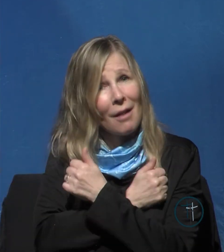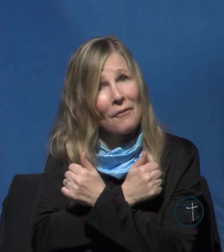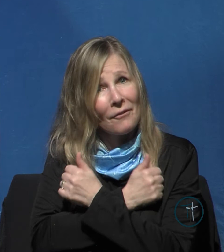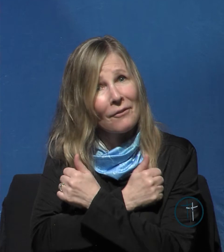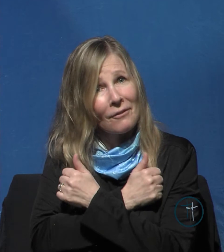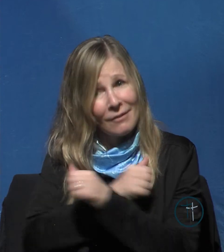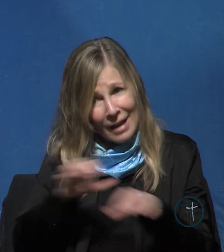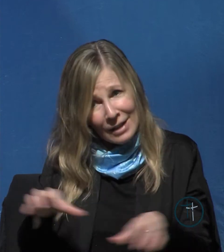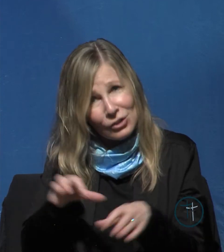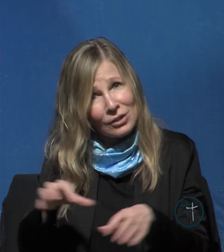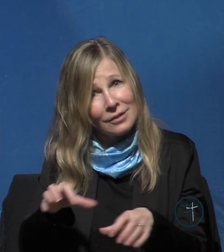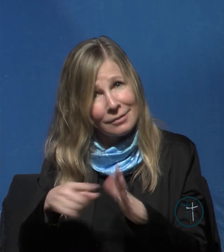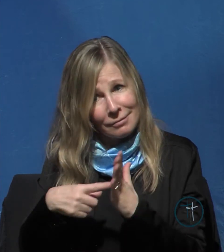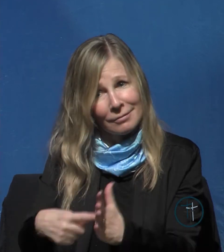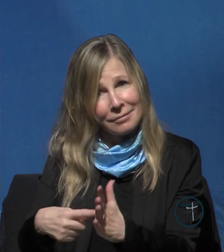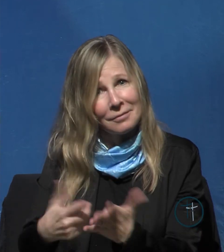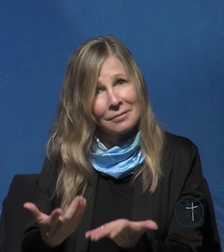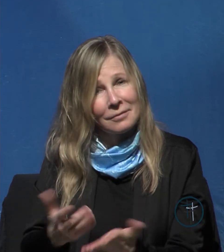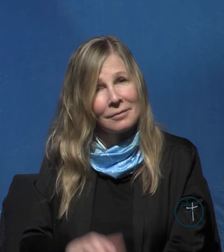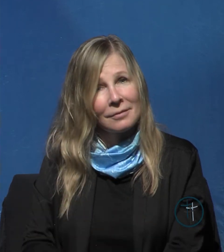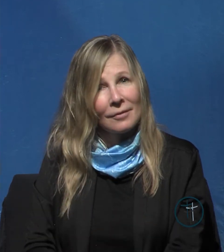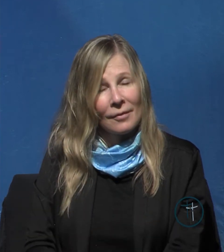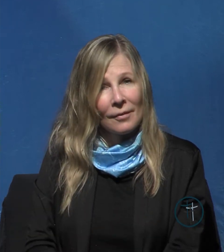tangible way.